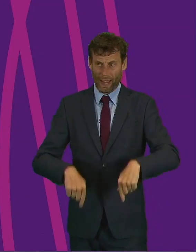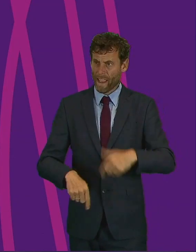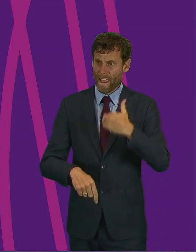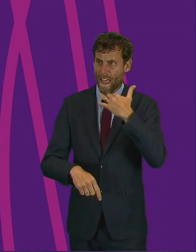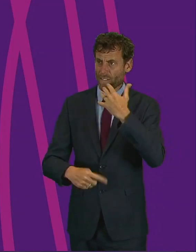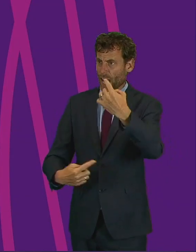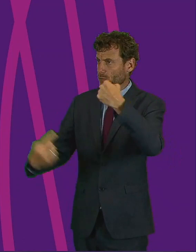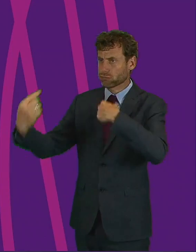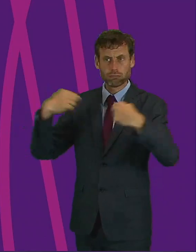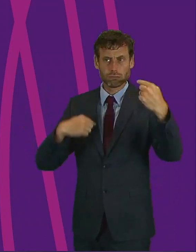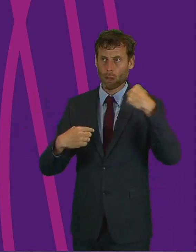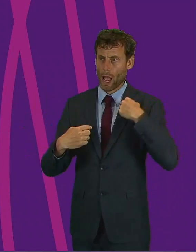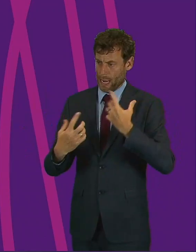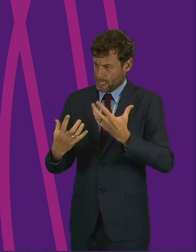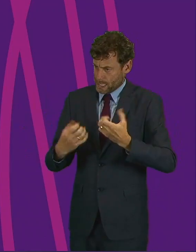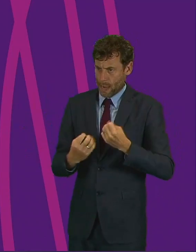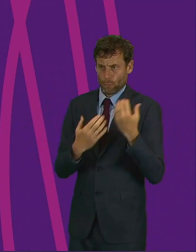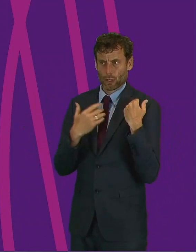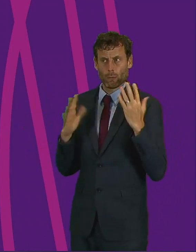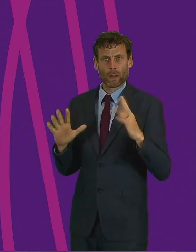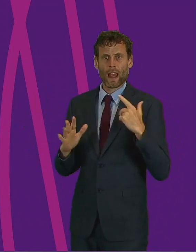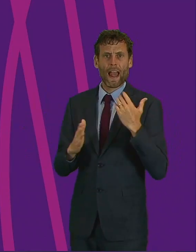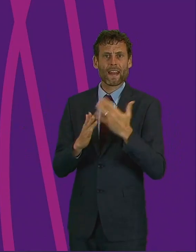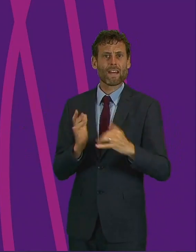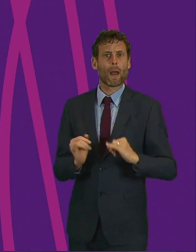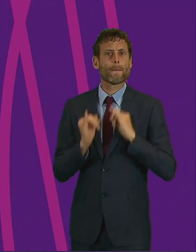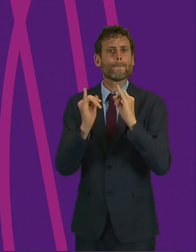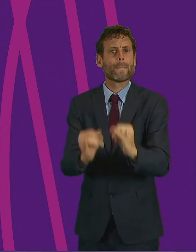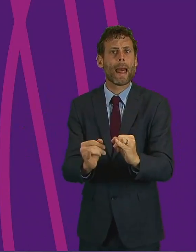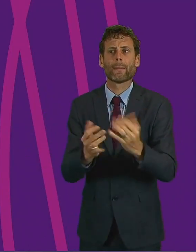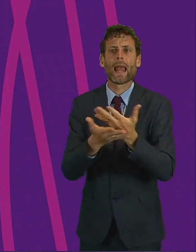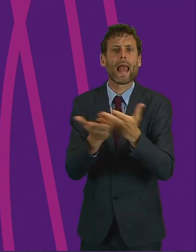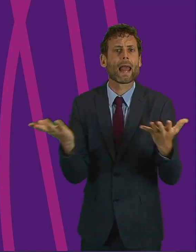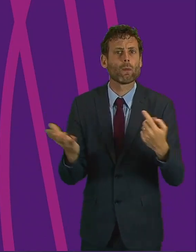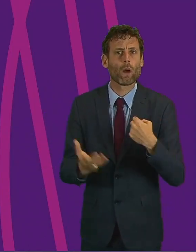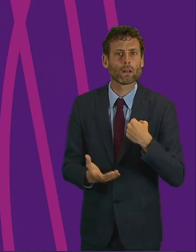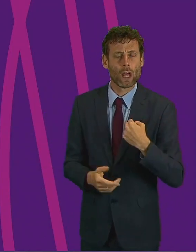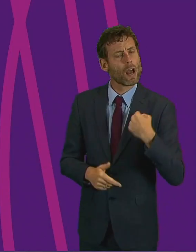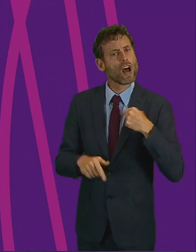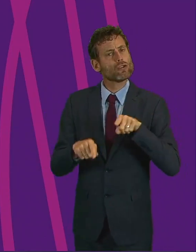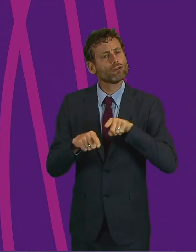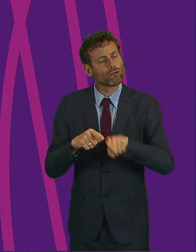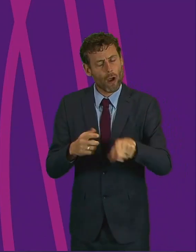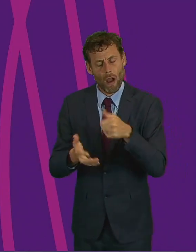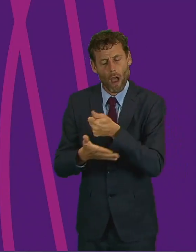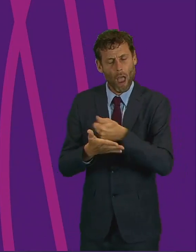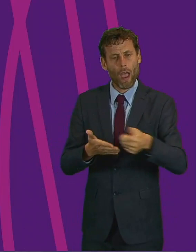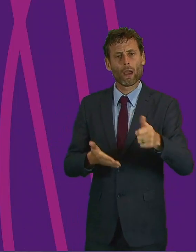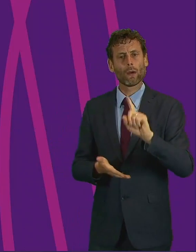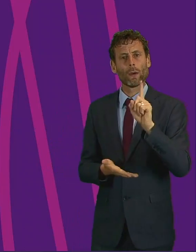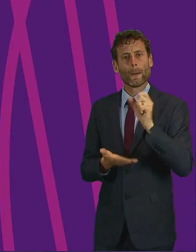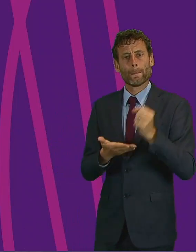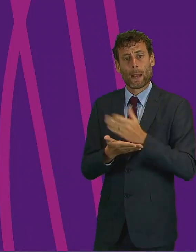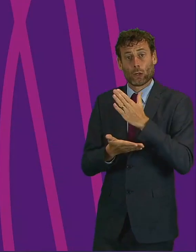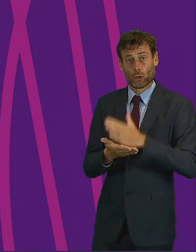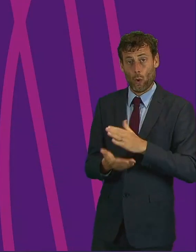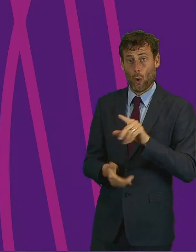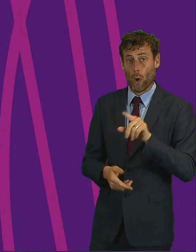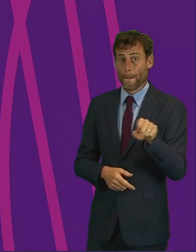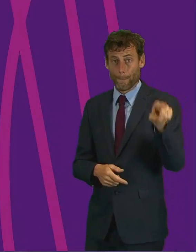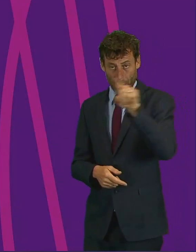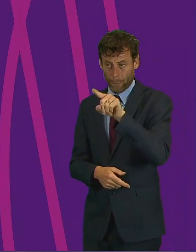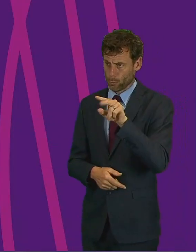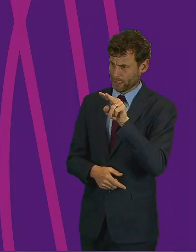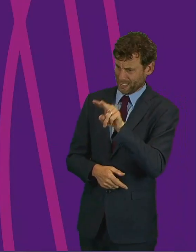will seek to blame anybody. What I try to do, and try to do this to ensure that the public has the understanding